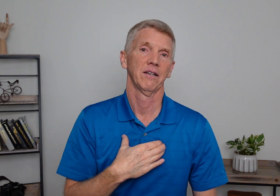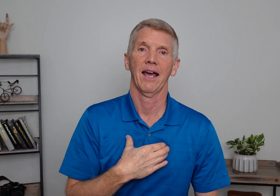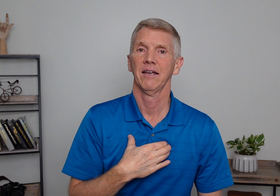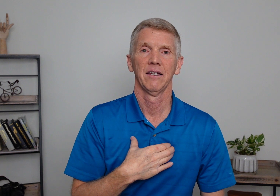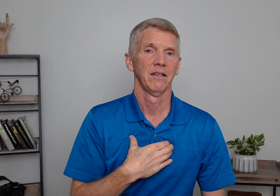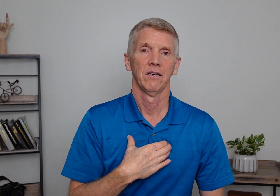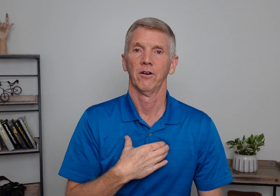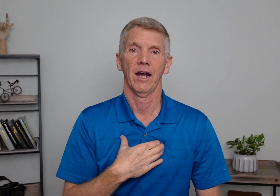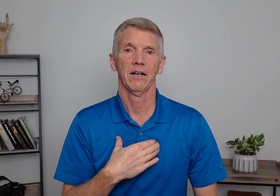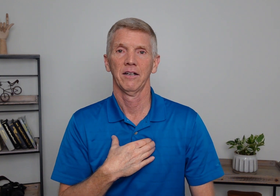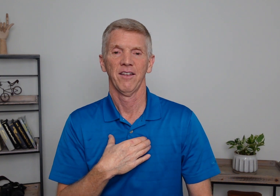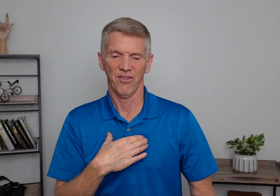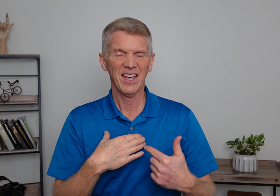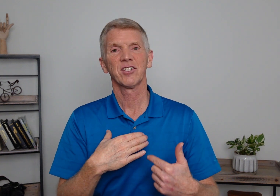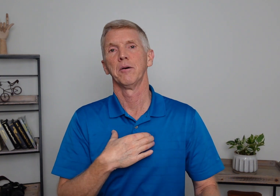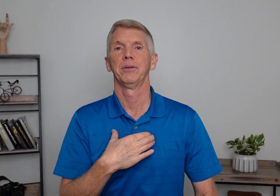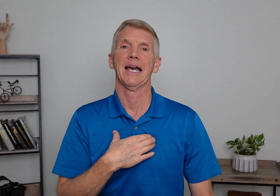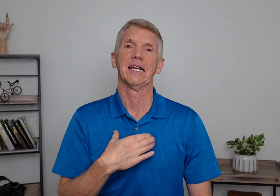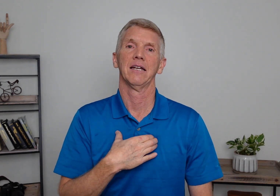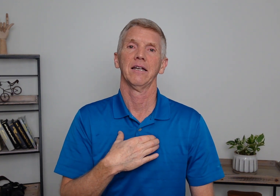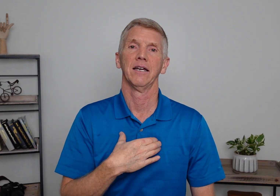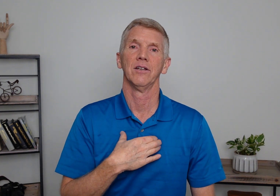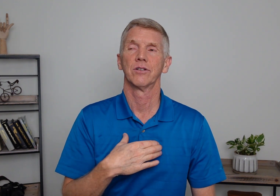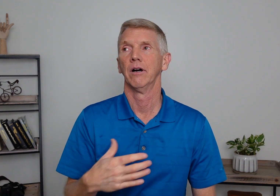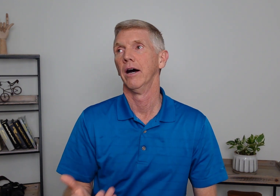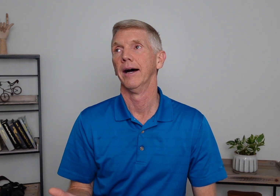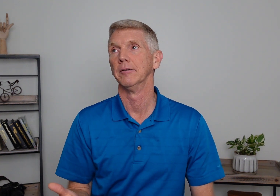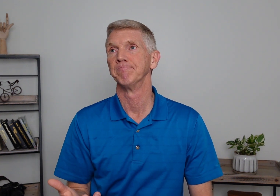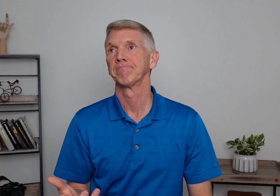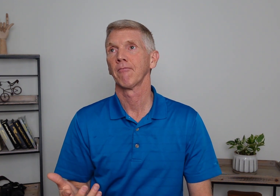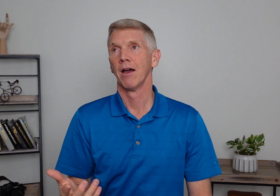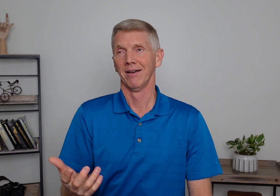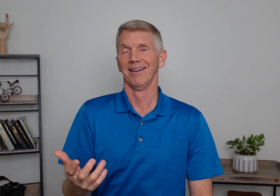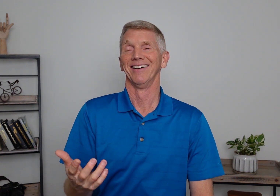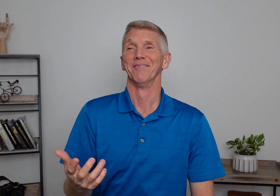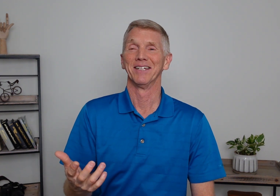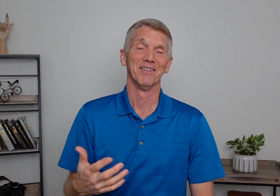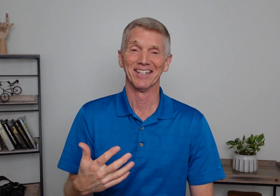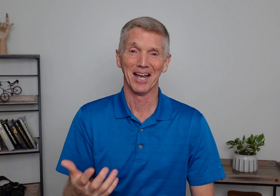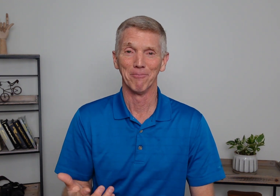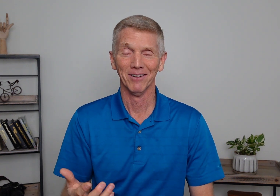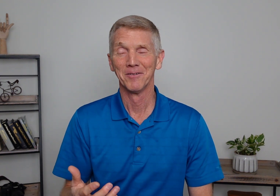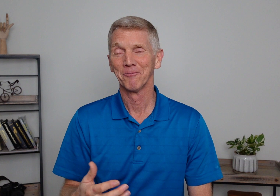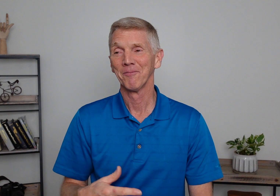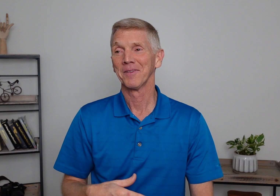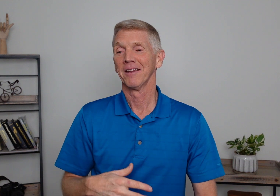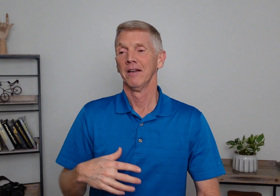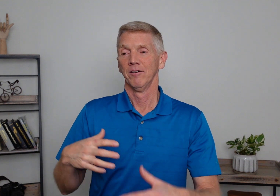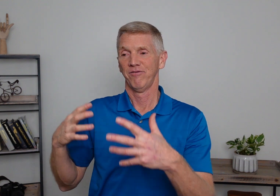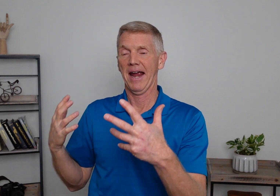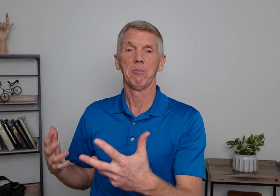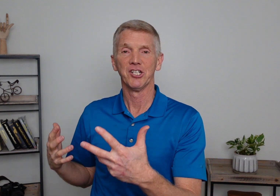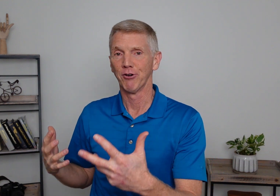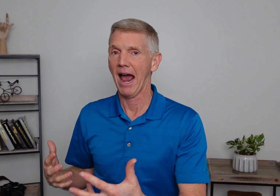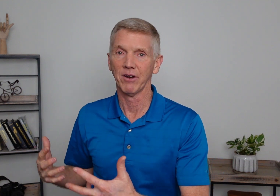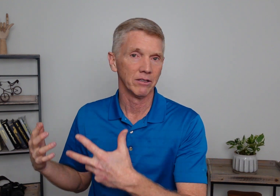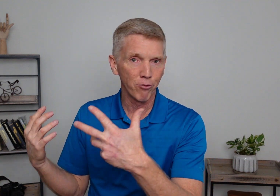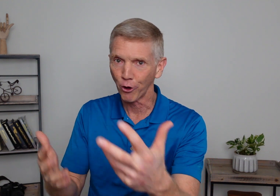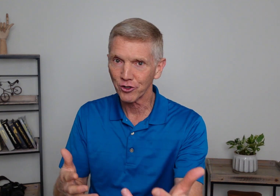okay, right? This complaining is, let me give you an example. Family's driving 13